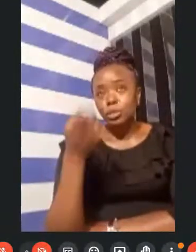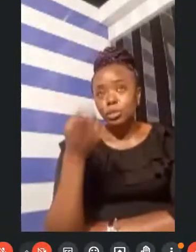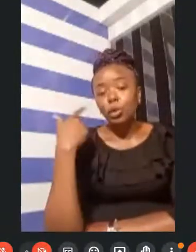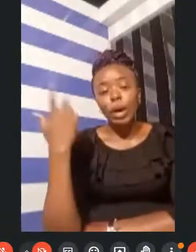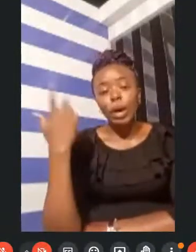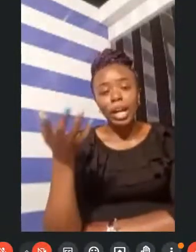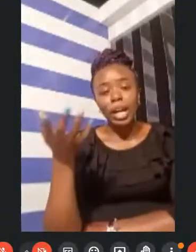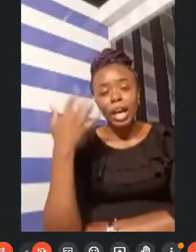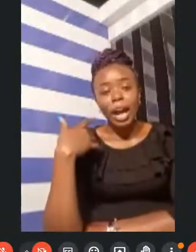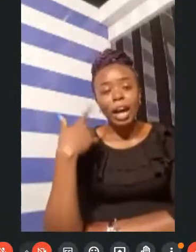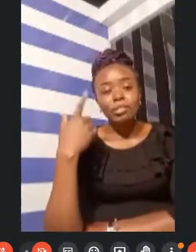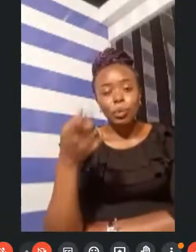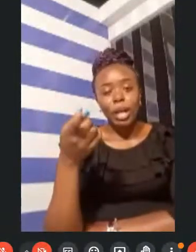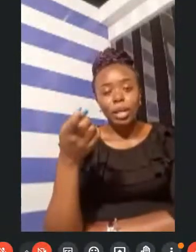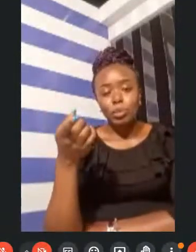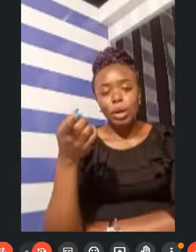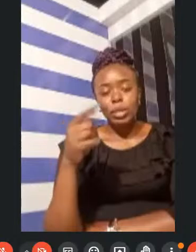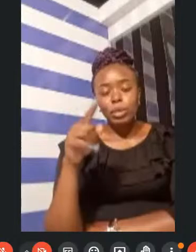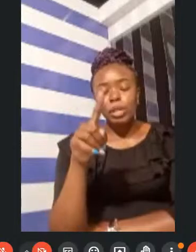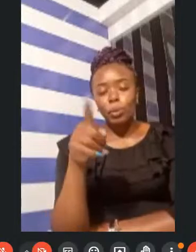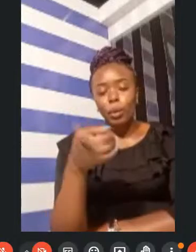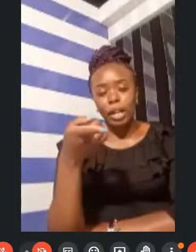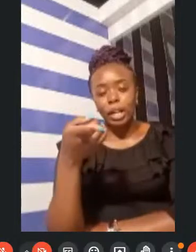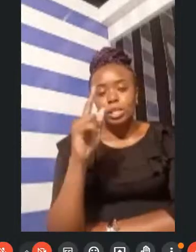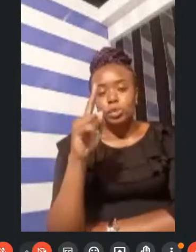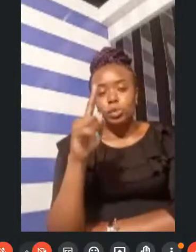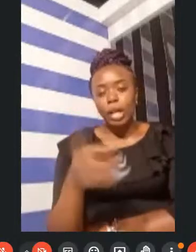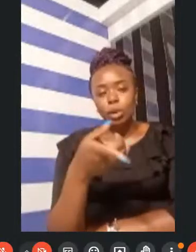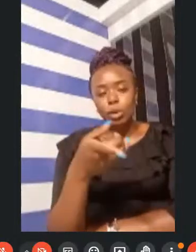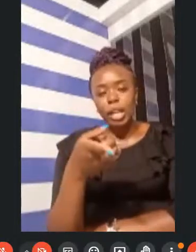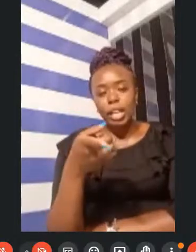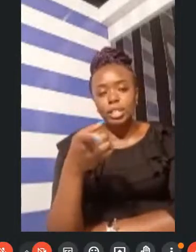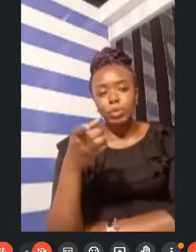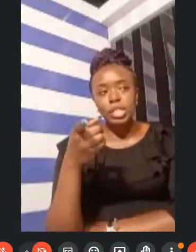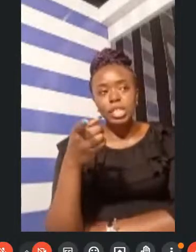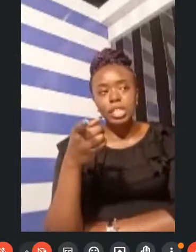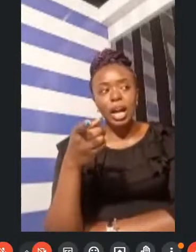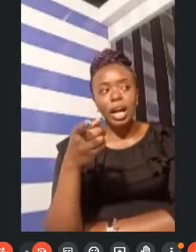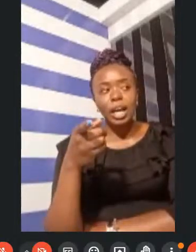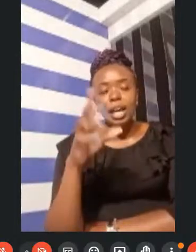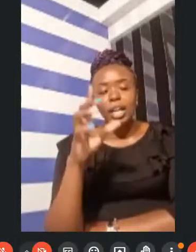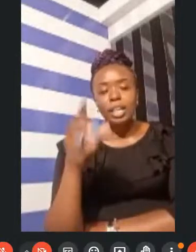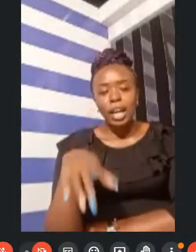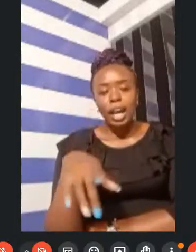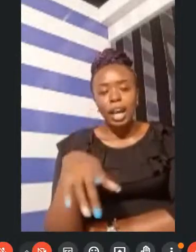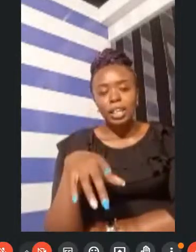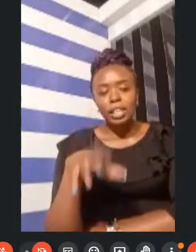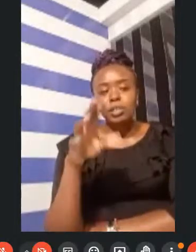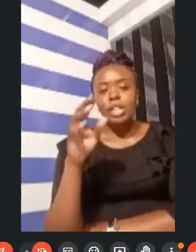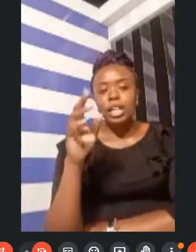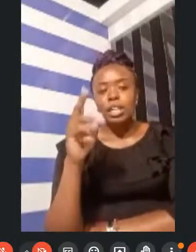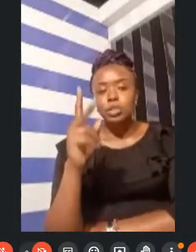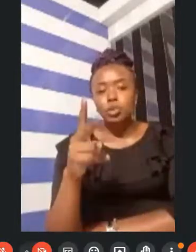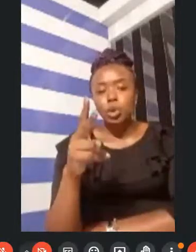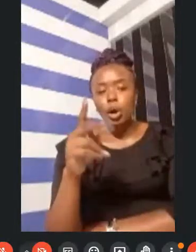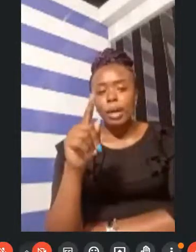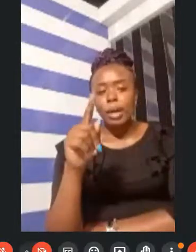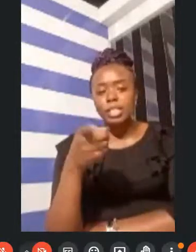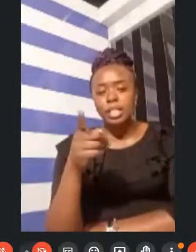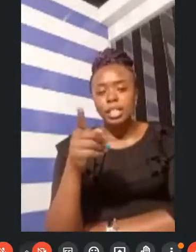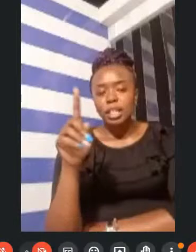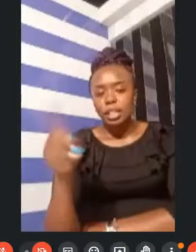You'll get to know why I have one comma with me. One. So one comma, that means it's 300,000.